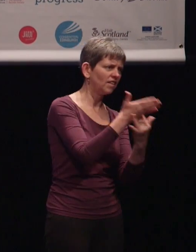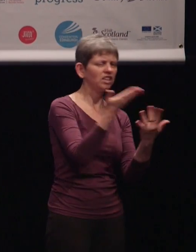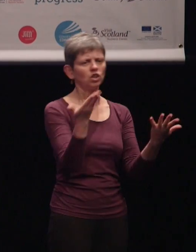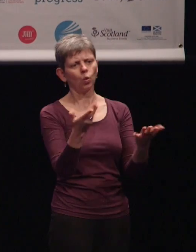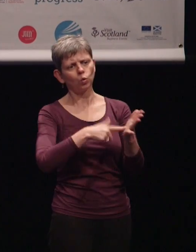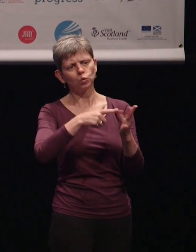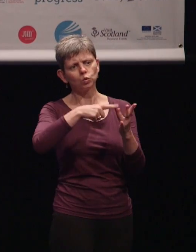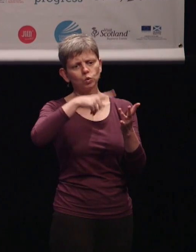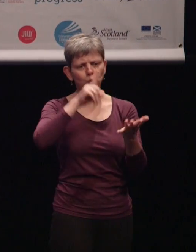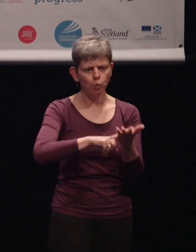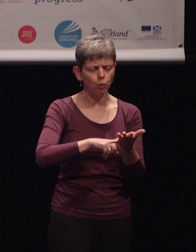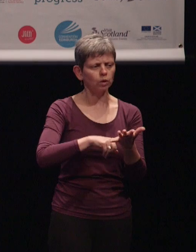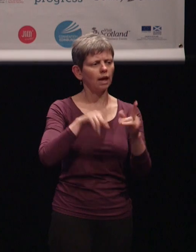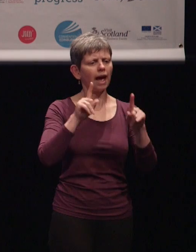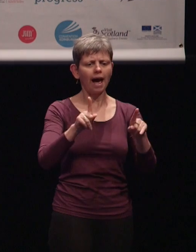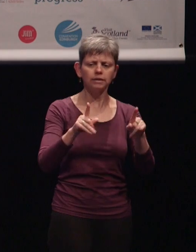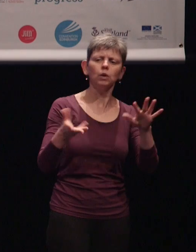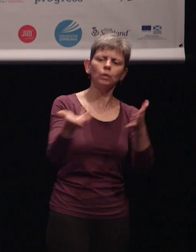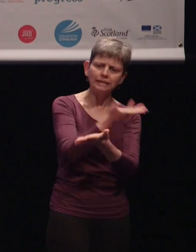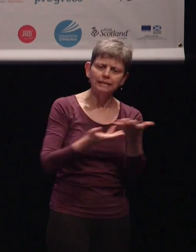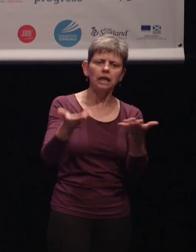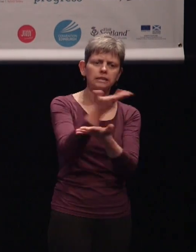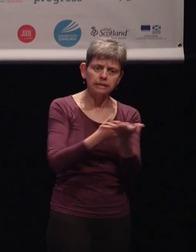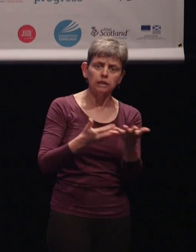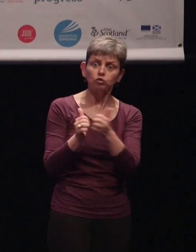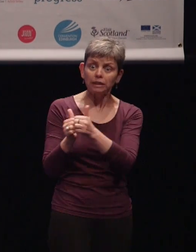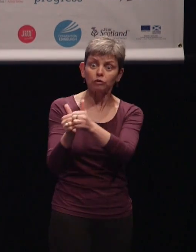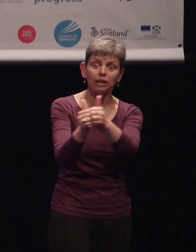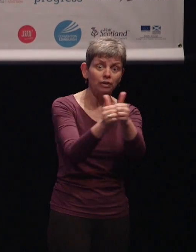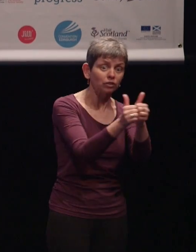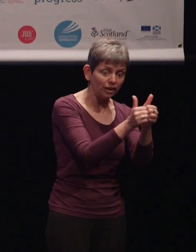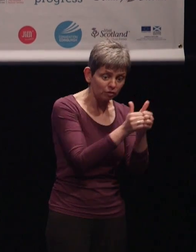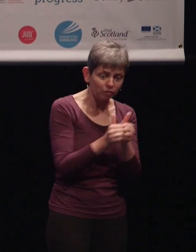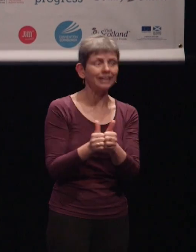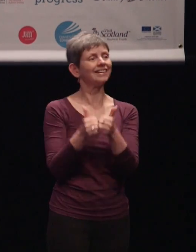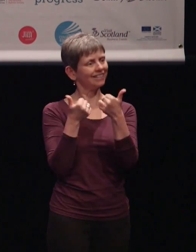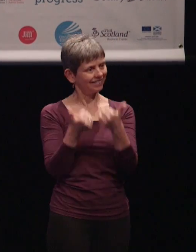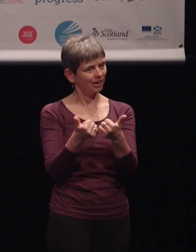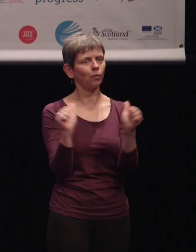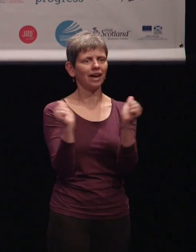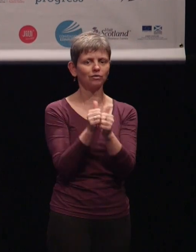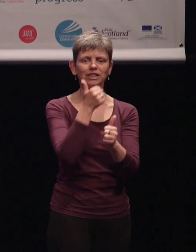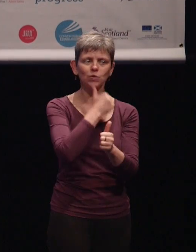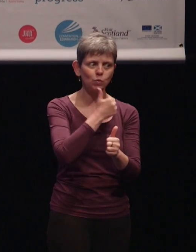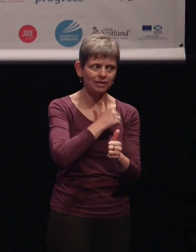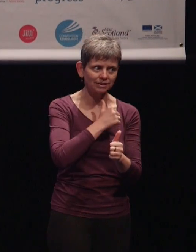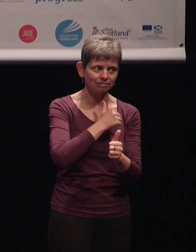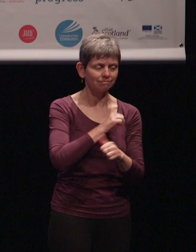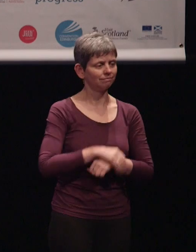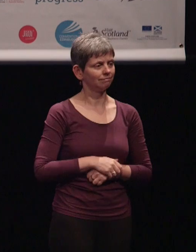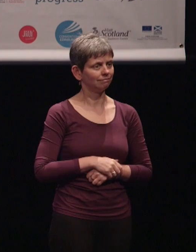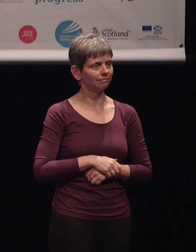use, and we can't stop discuss until everyone agrees. And then we agree on using this, and then nobody does